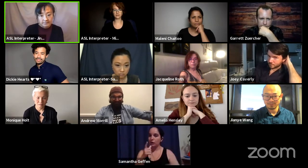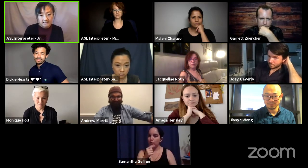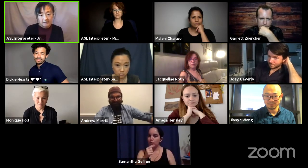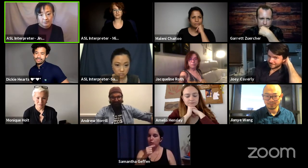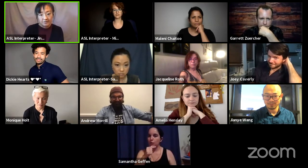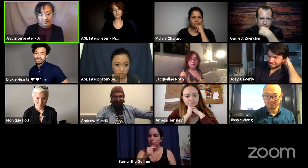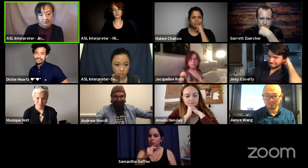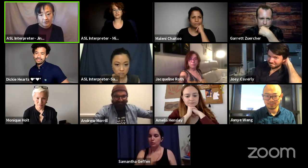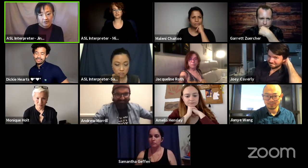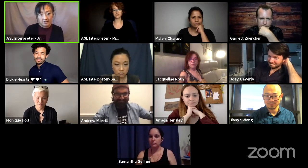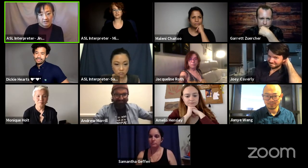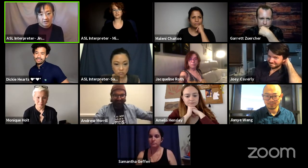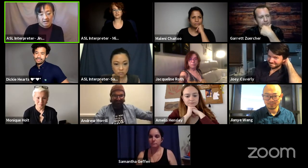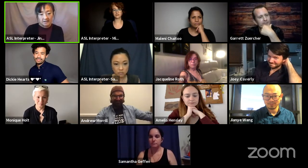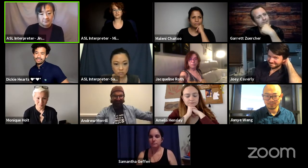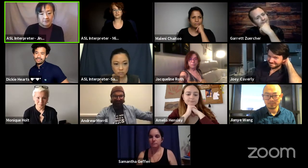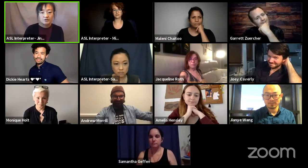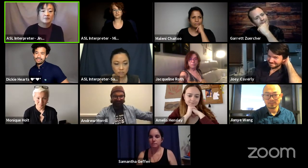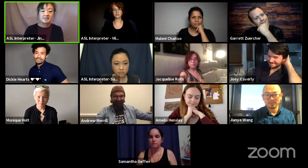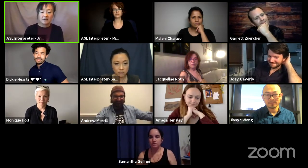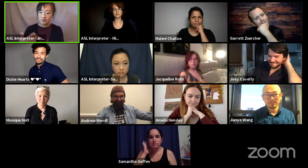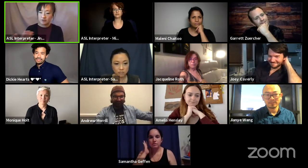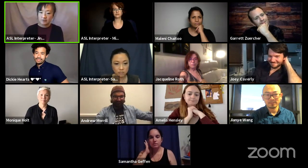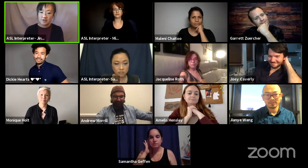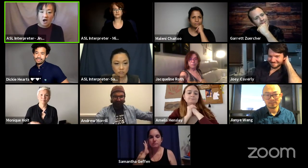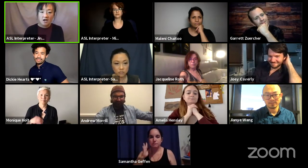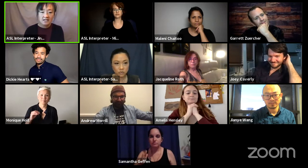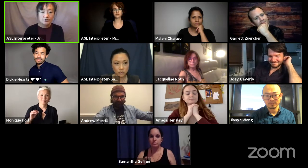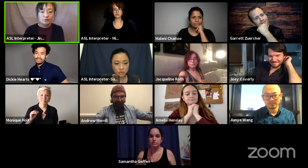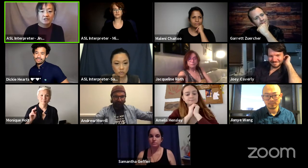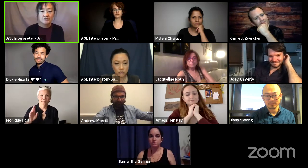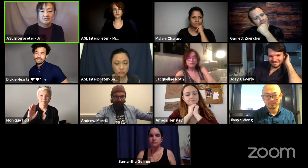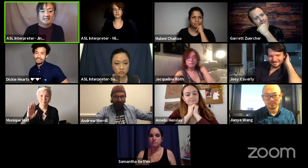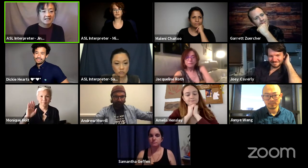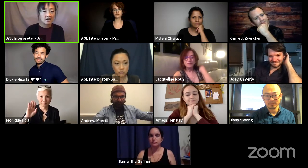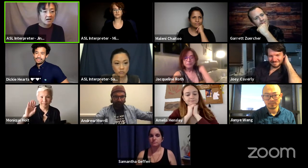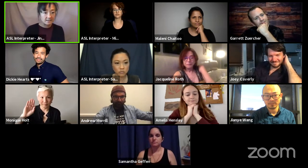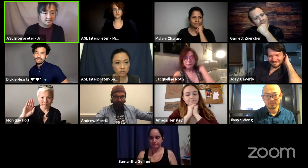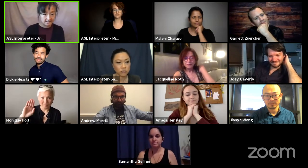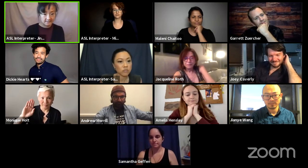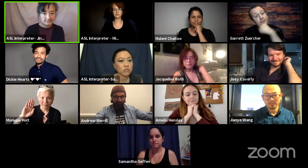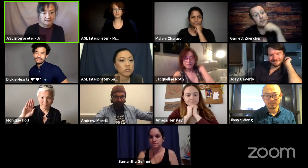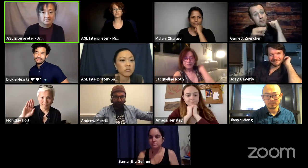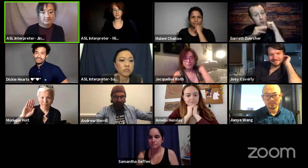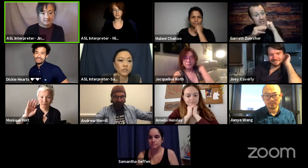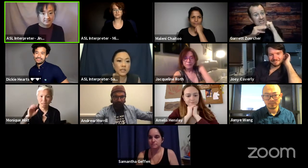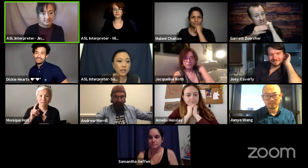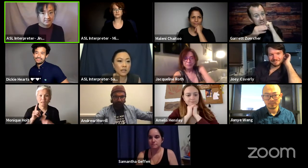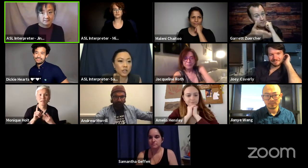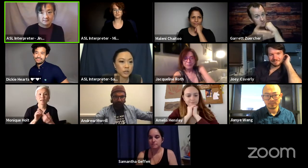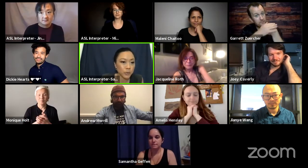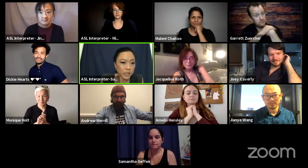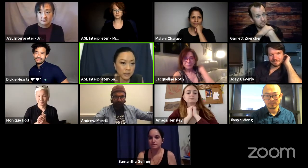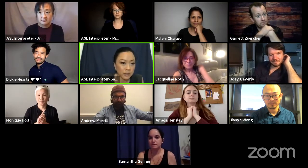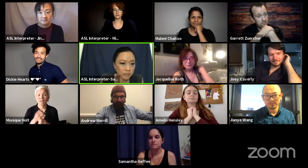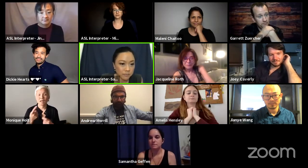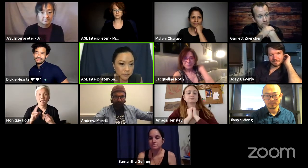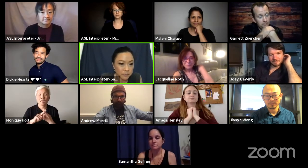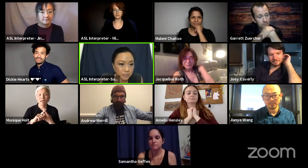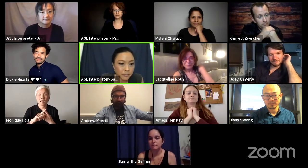So moving forward, I'm sorry. The audience, who was your intended audience? I'll go, Monique.